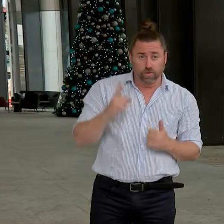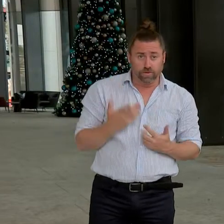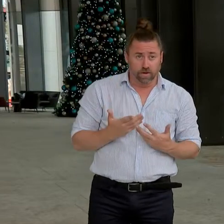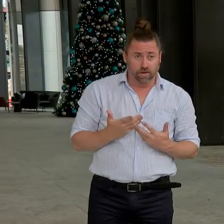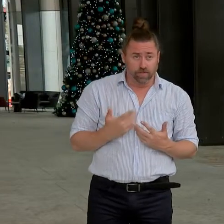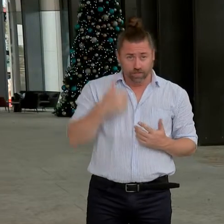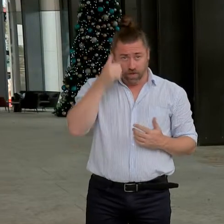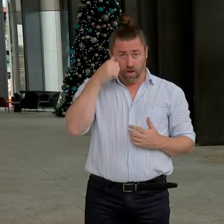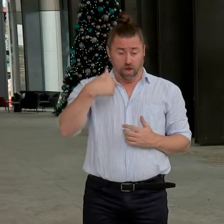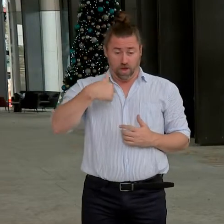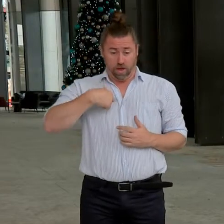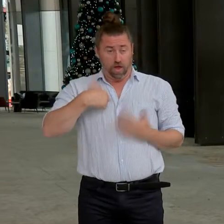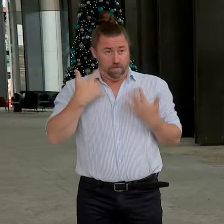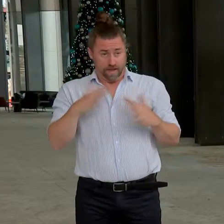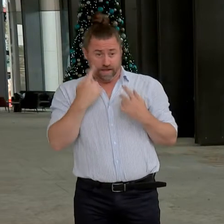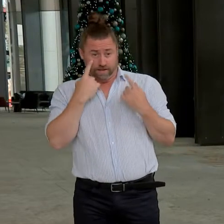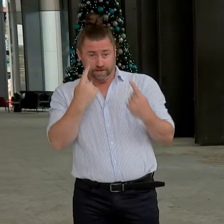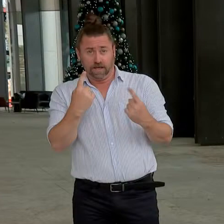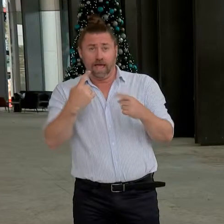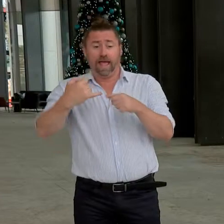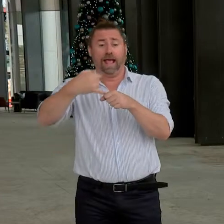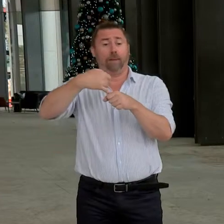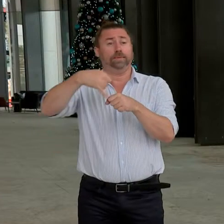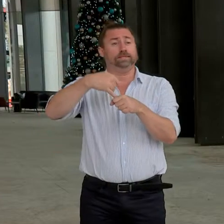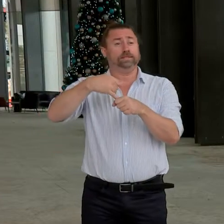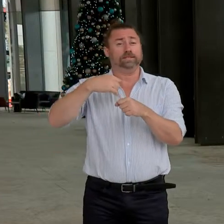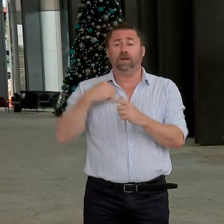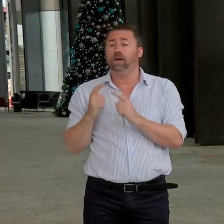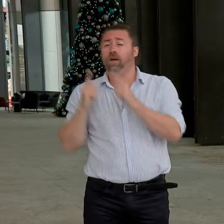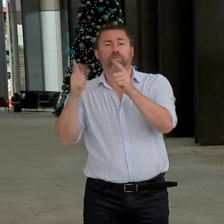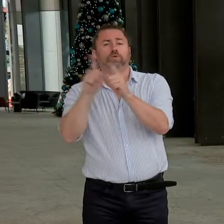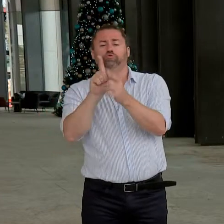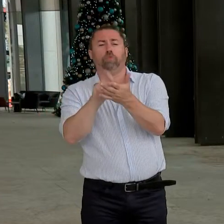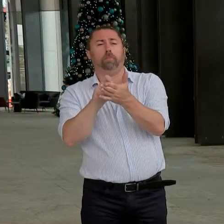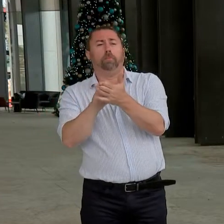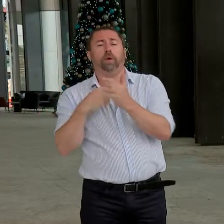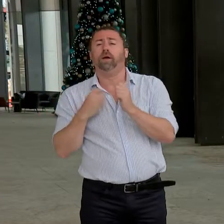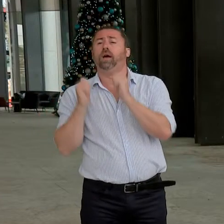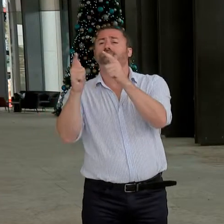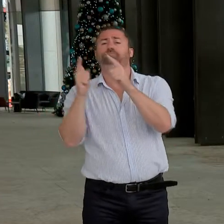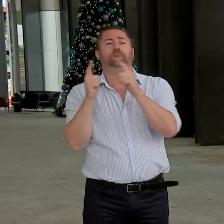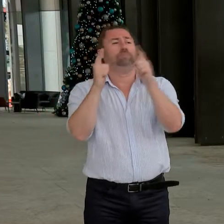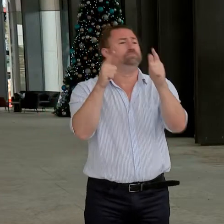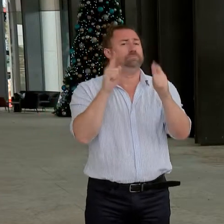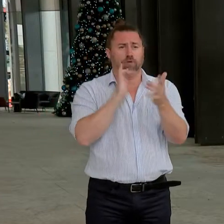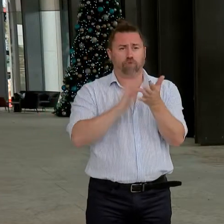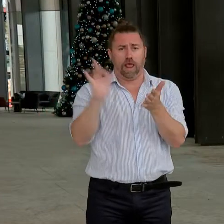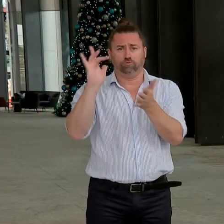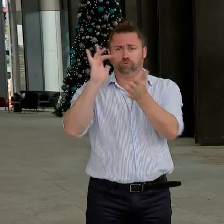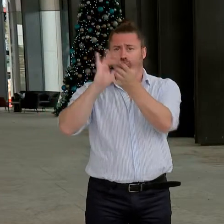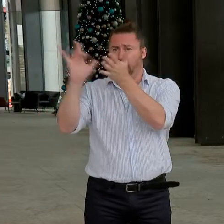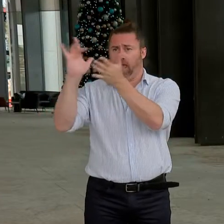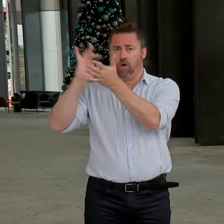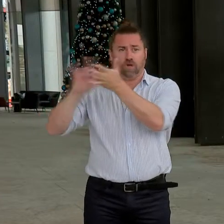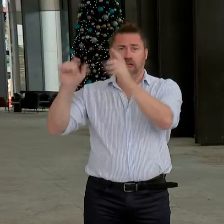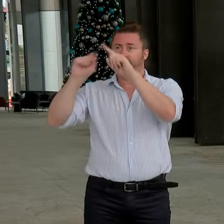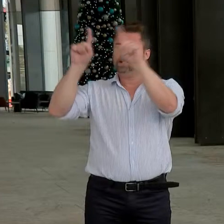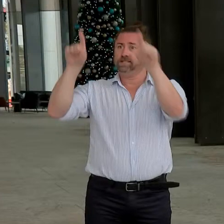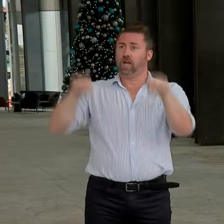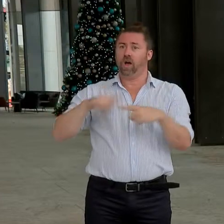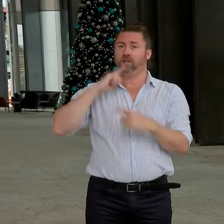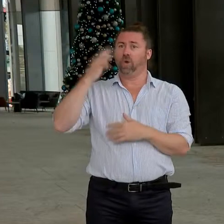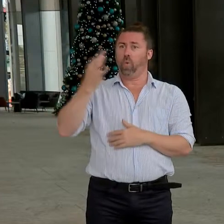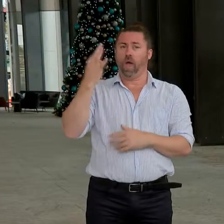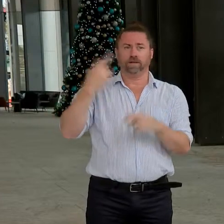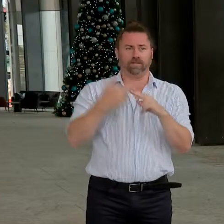personal experience, every pharmacy I've walked into, every shop I've walked into, they're generally sold out and they've got signs up saying they're waiting for the next